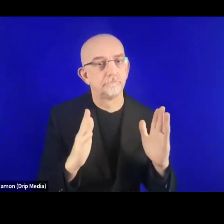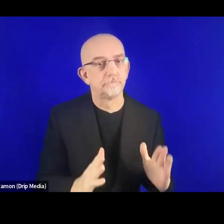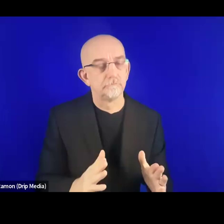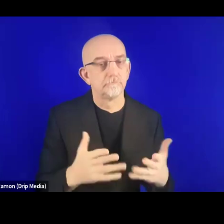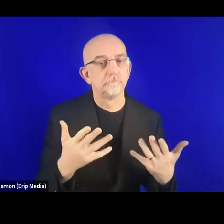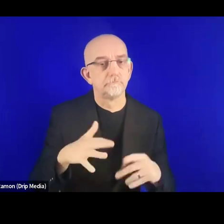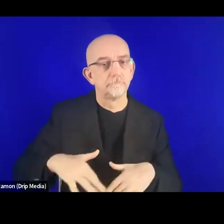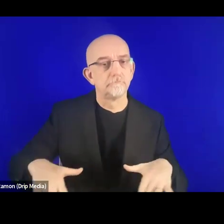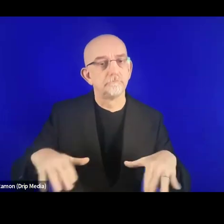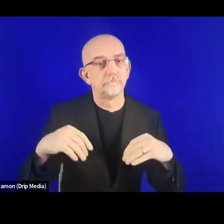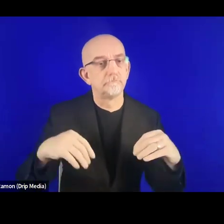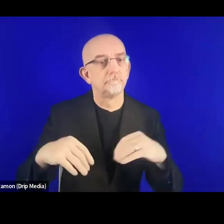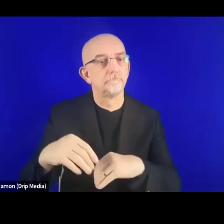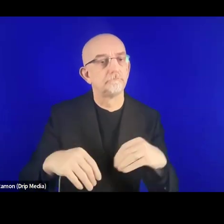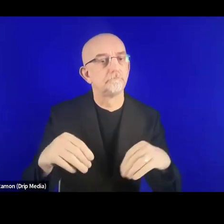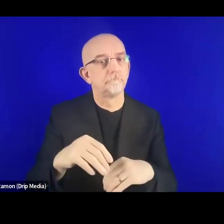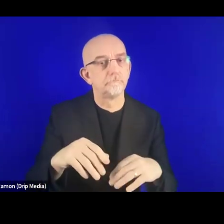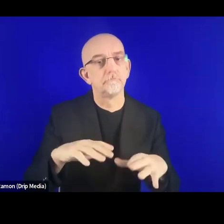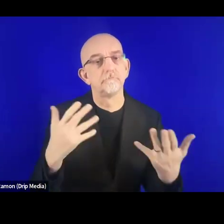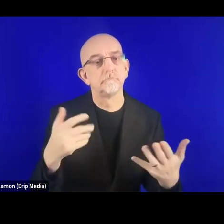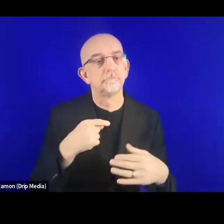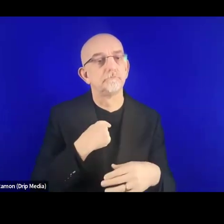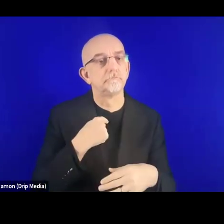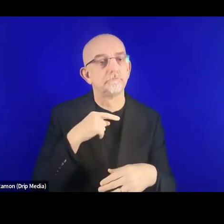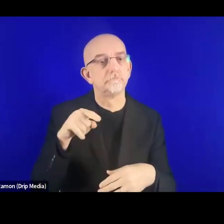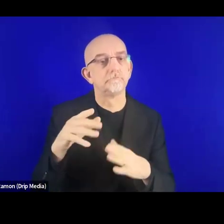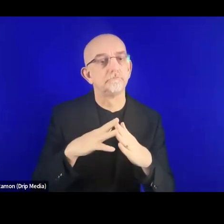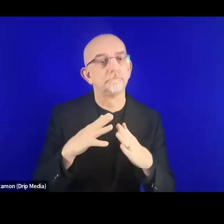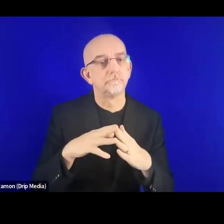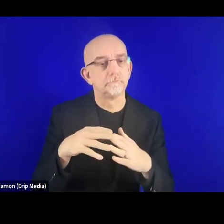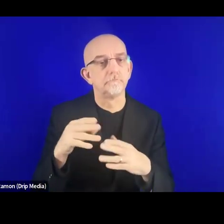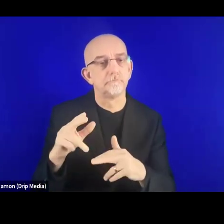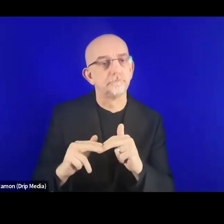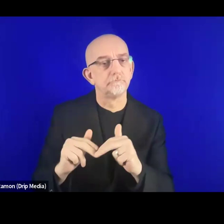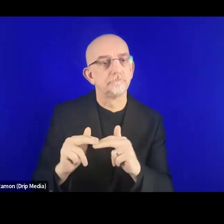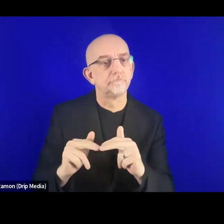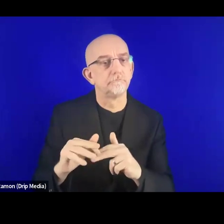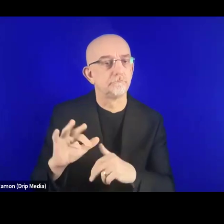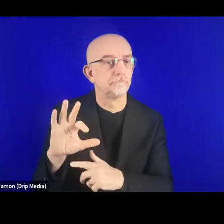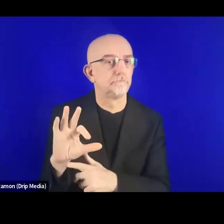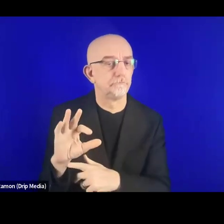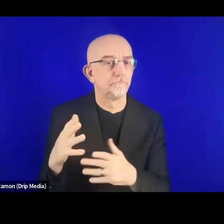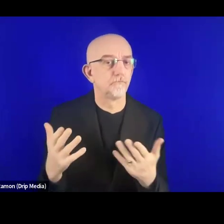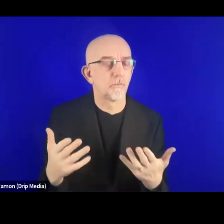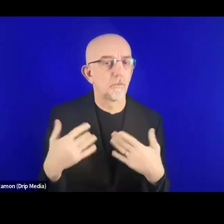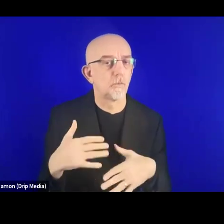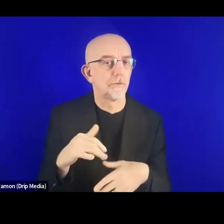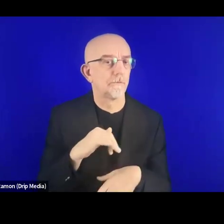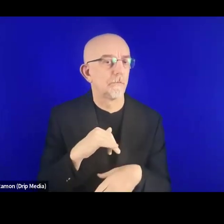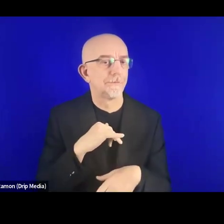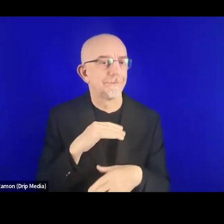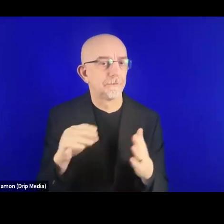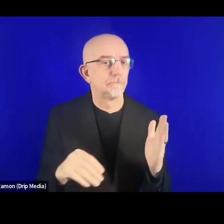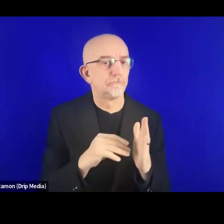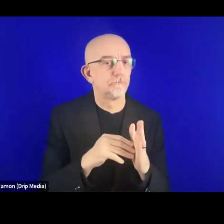266 works that they implement, and this has a huge range from infrastructure like roads, bridges, houses, which all